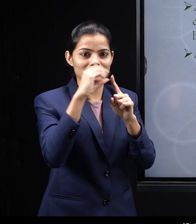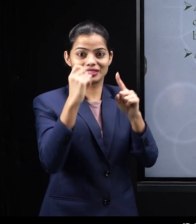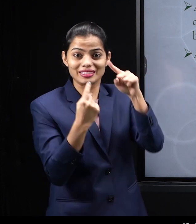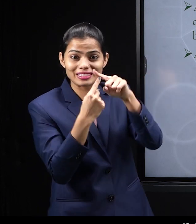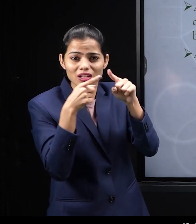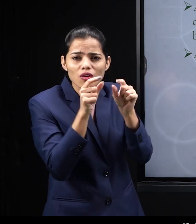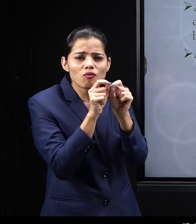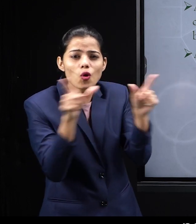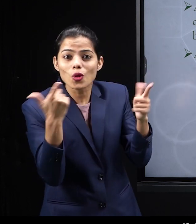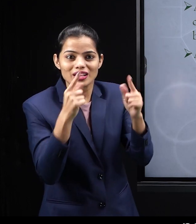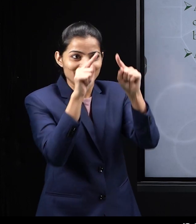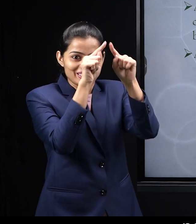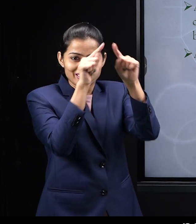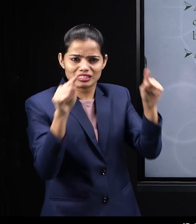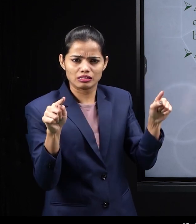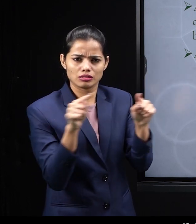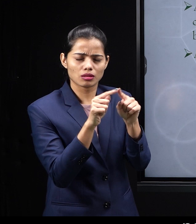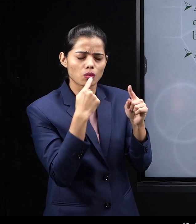the congruent triangle.